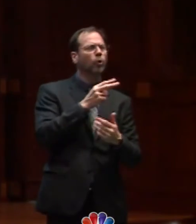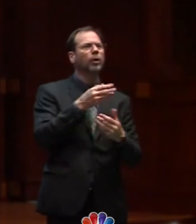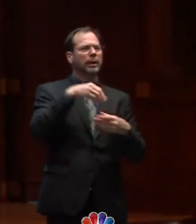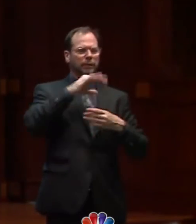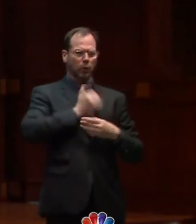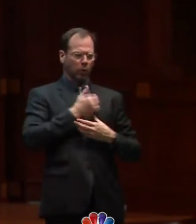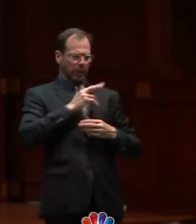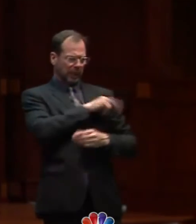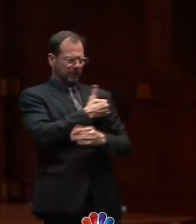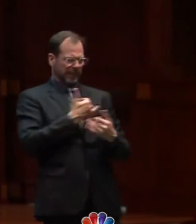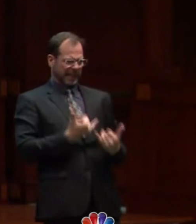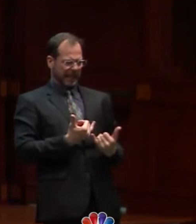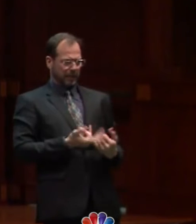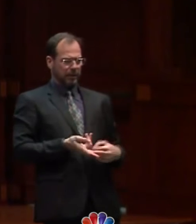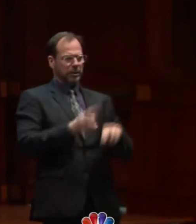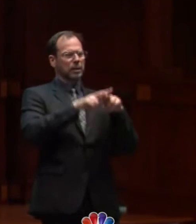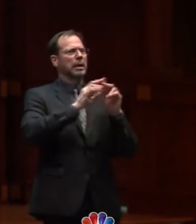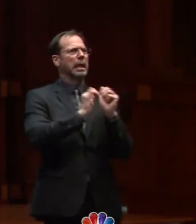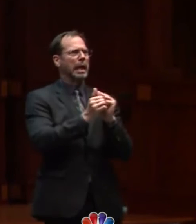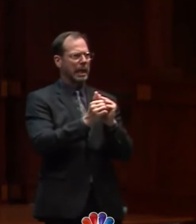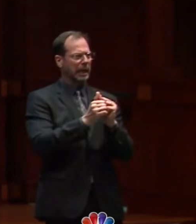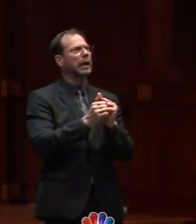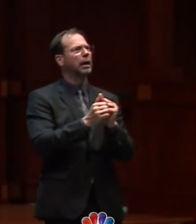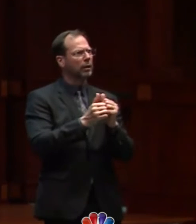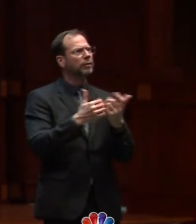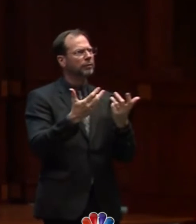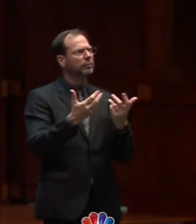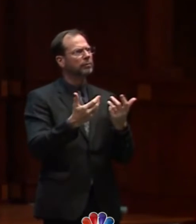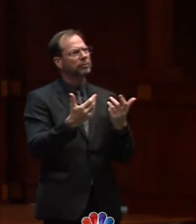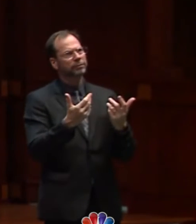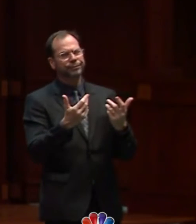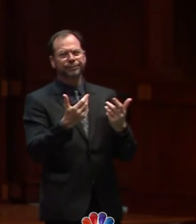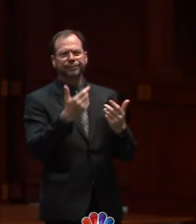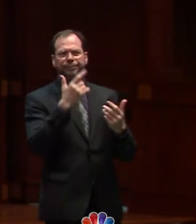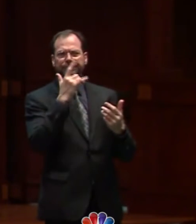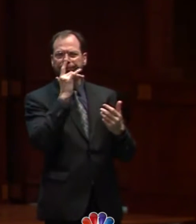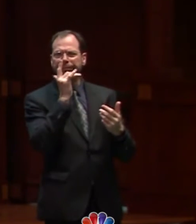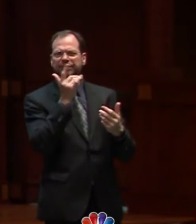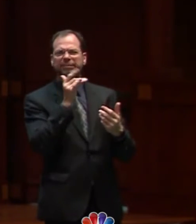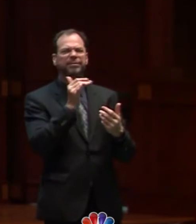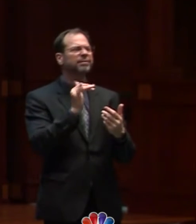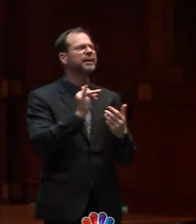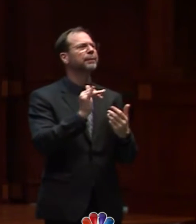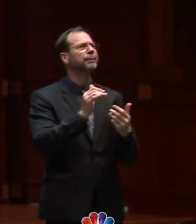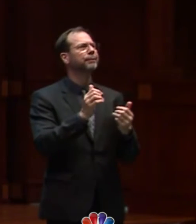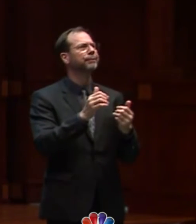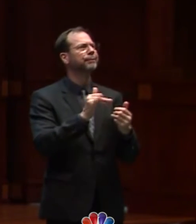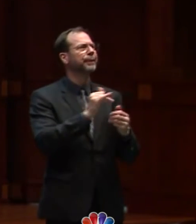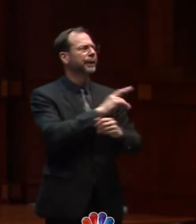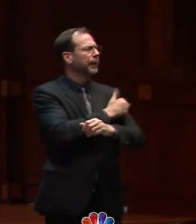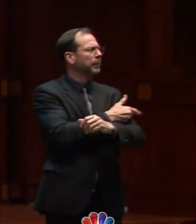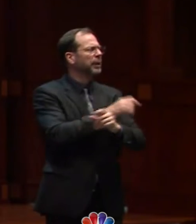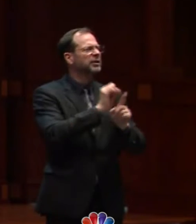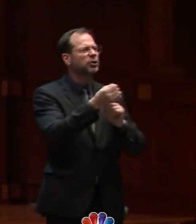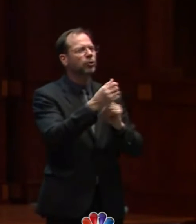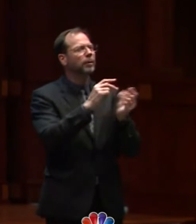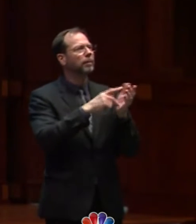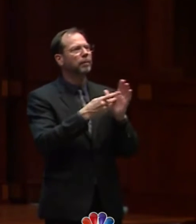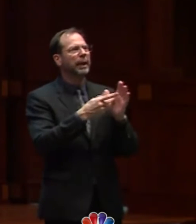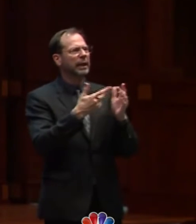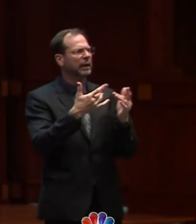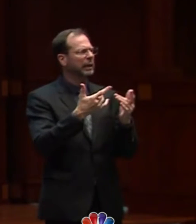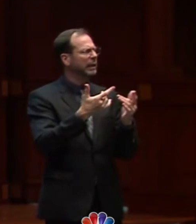internally within a hospital facility or a facility that is similar to a hospital-type setting. And many of those